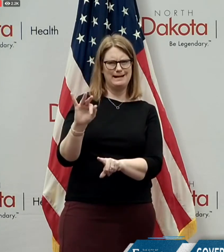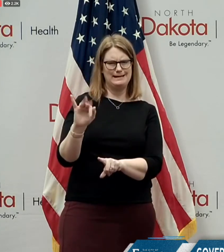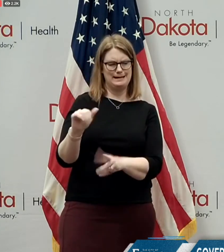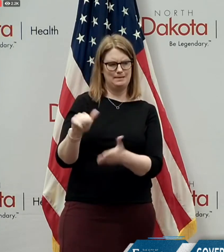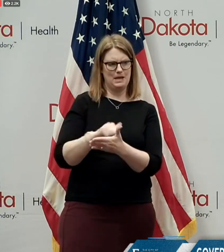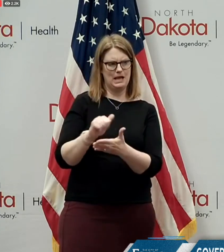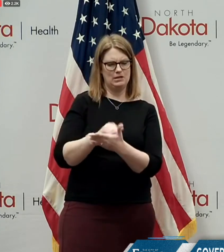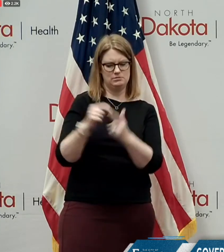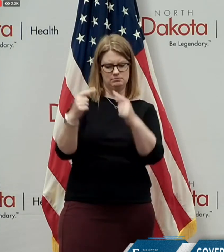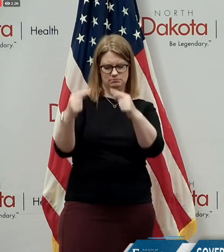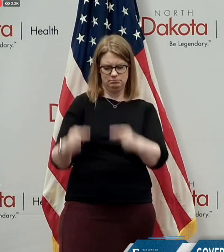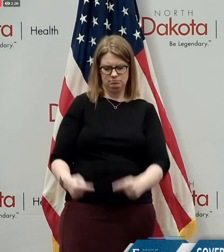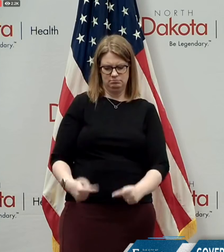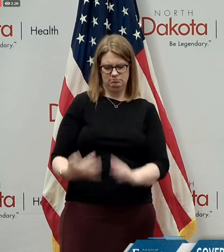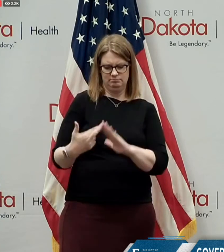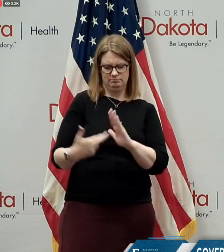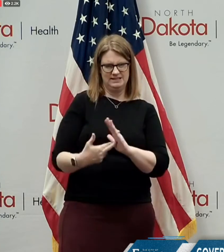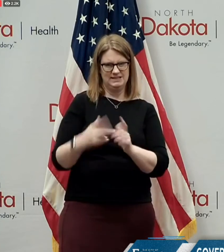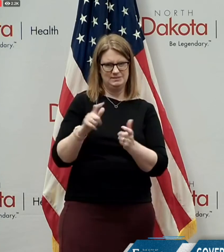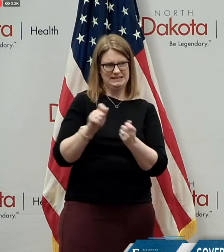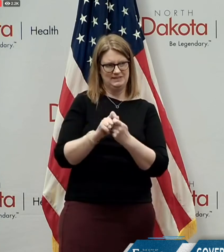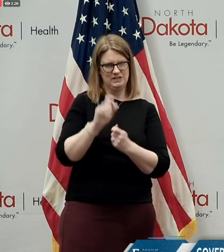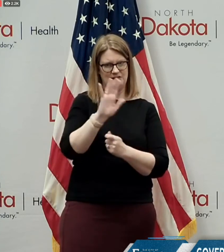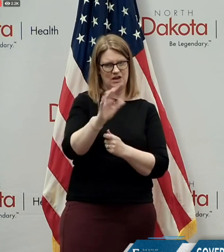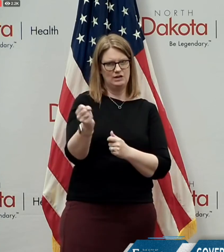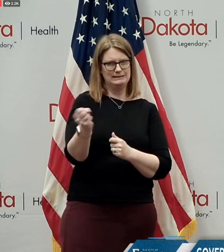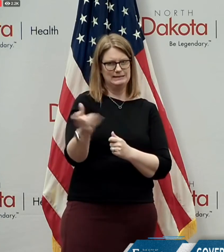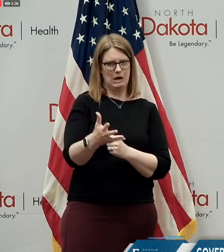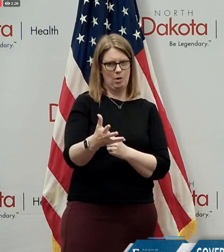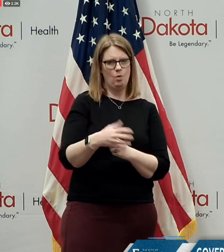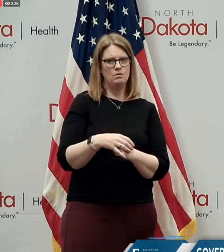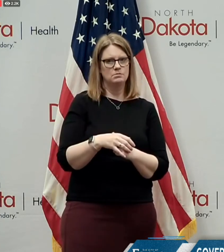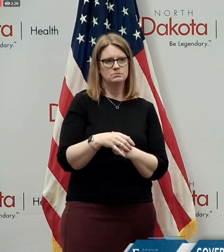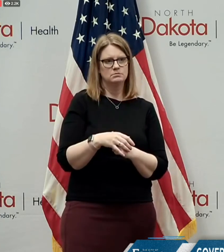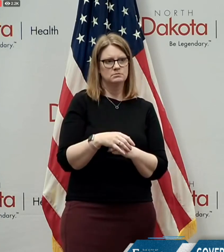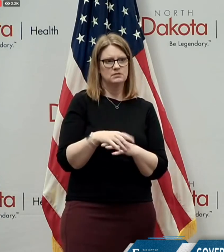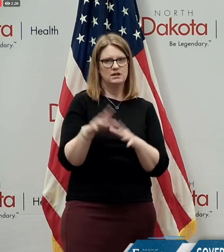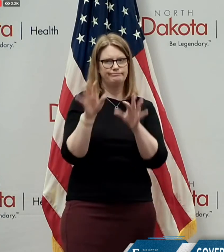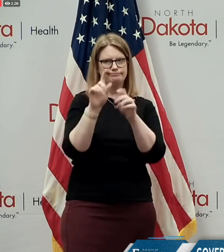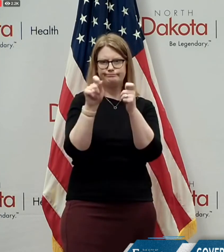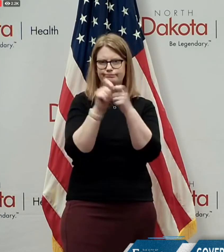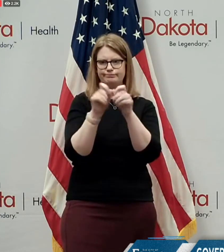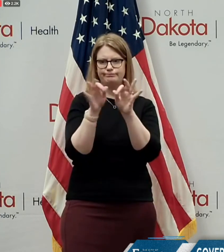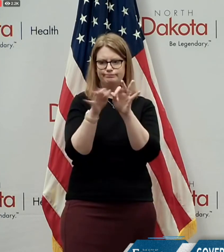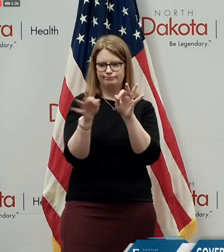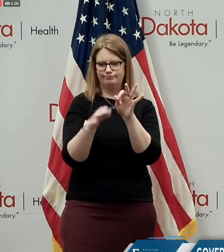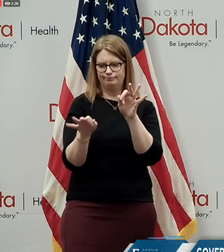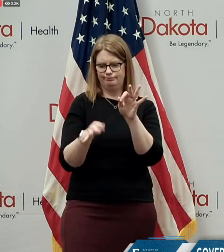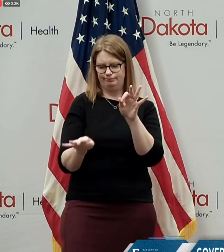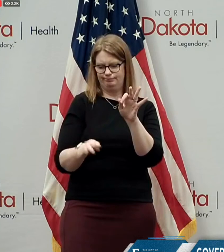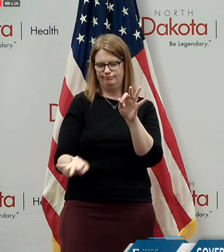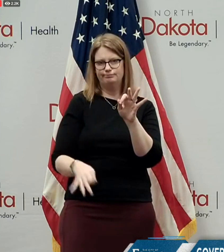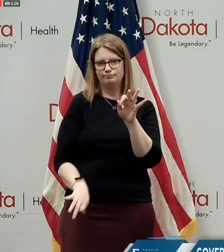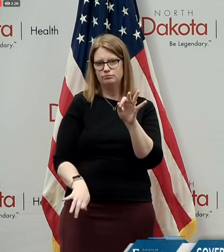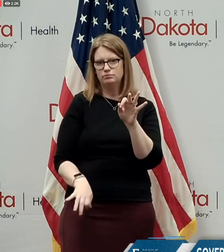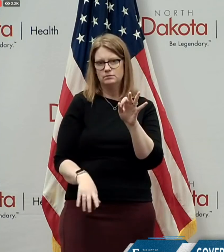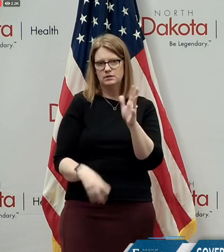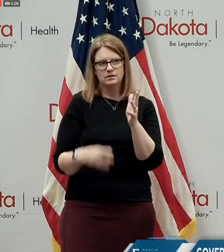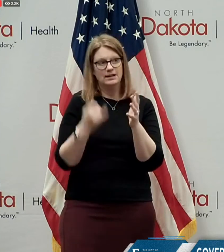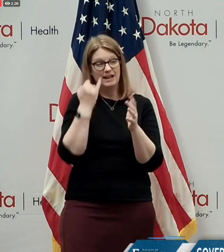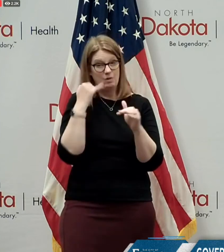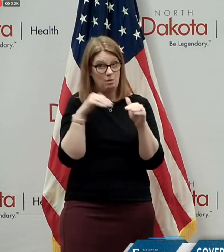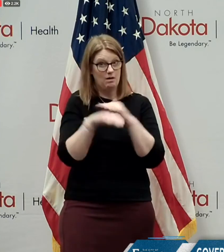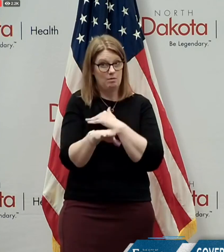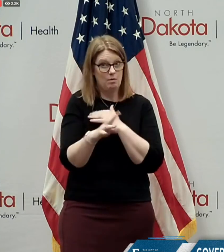that has their guidelines specific to there. I do know it pretty much details everything that you have to follow in order to be a visitor